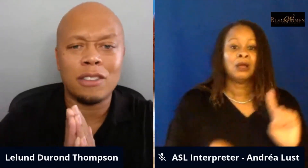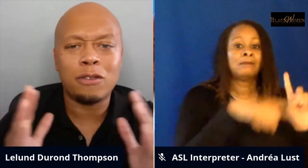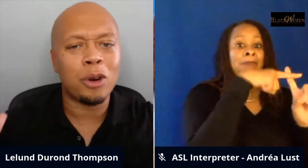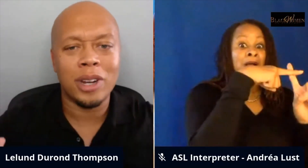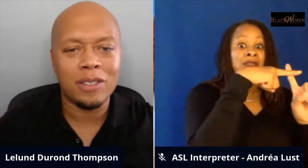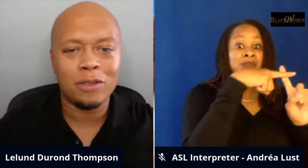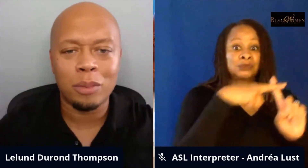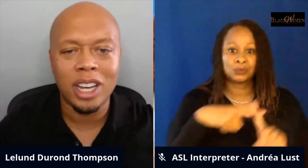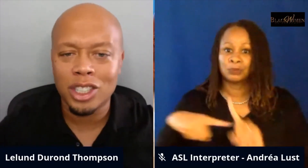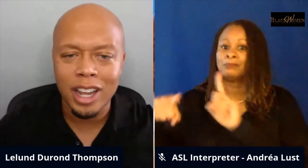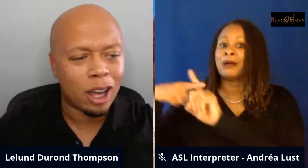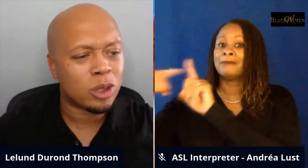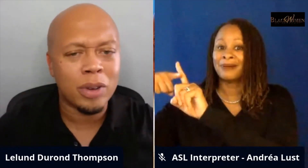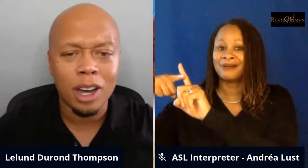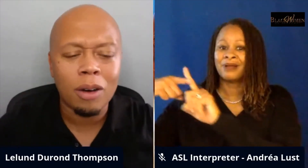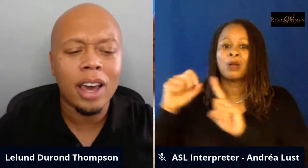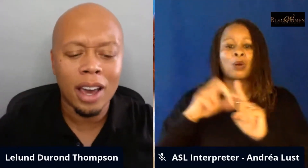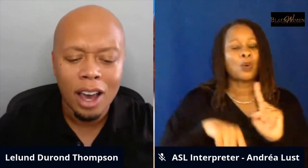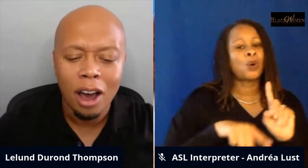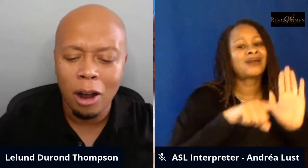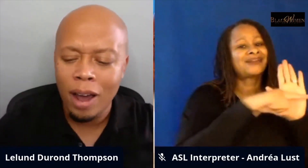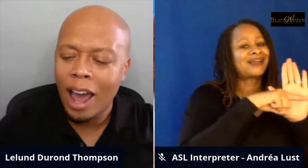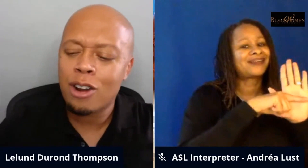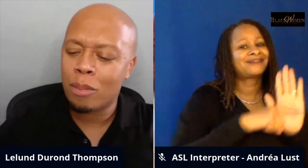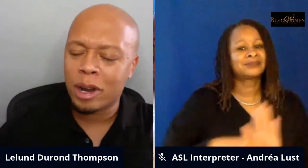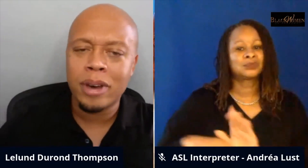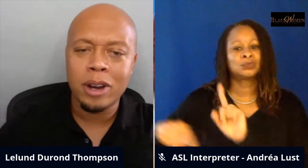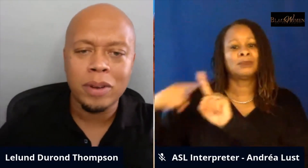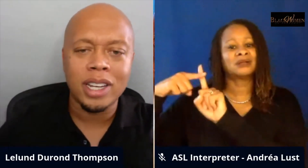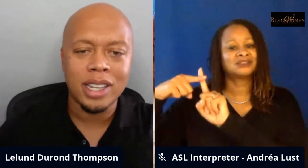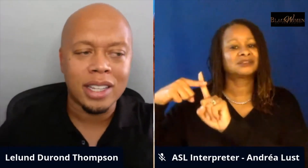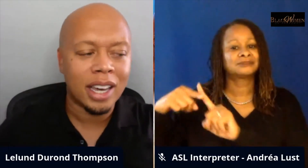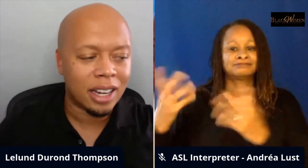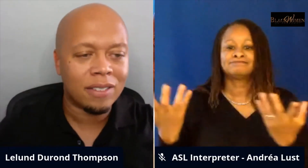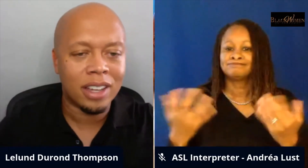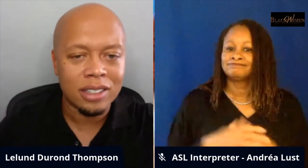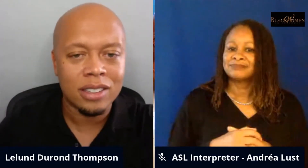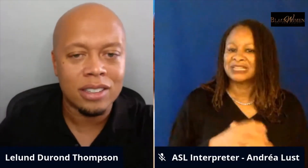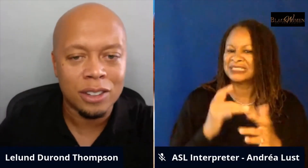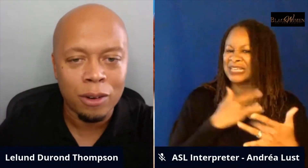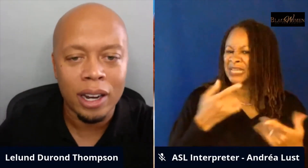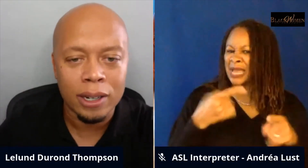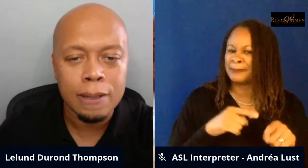just informative information that helps me know, okay, all right, I know I'm in a better place at the end of